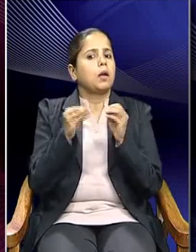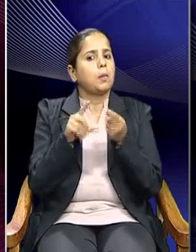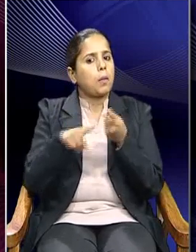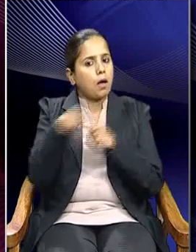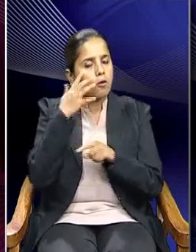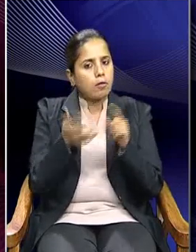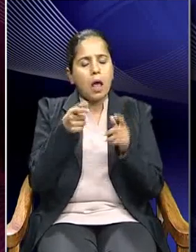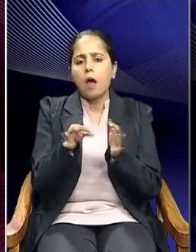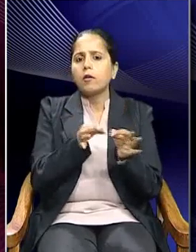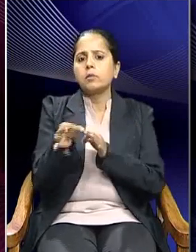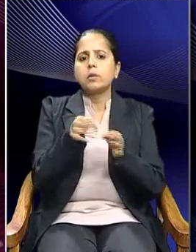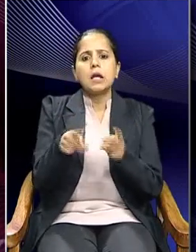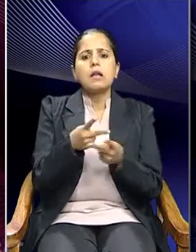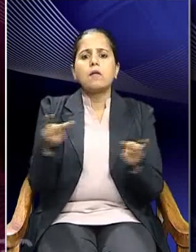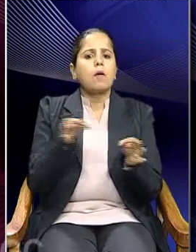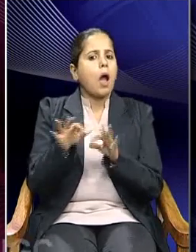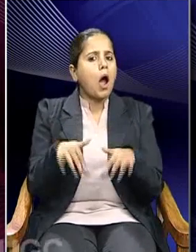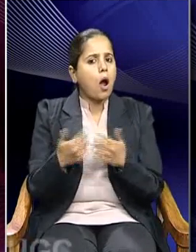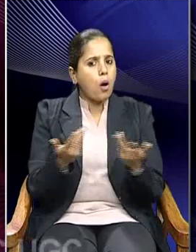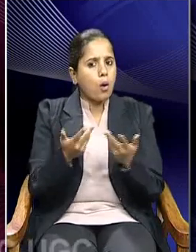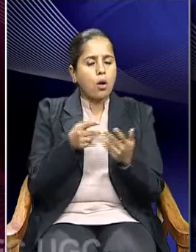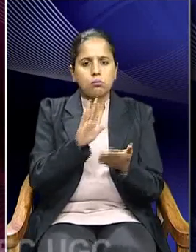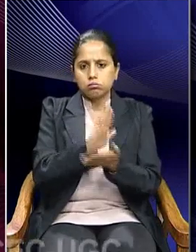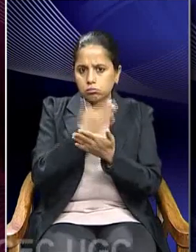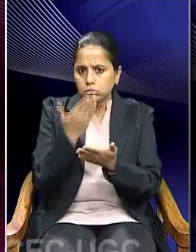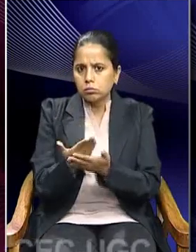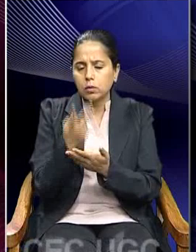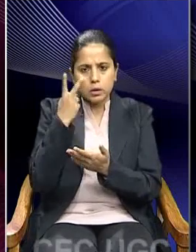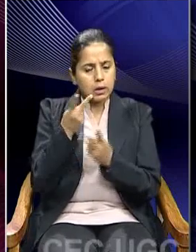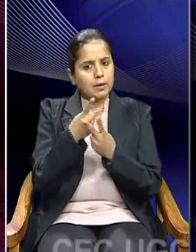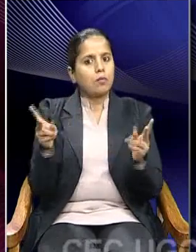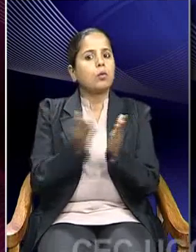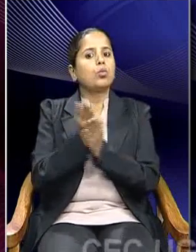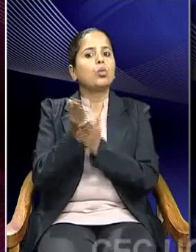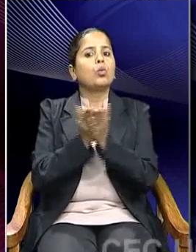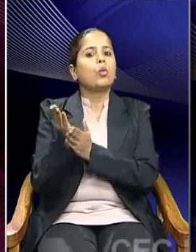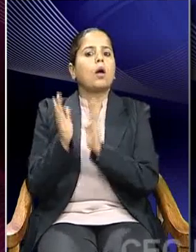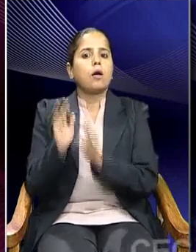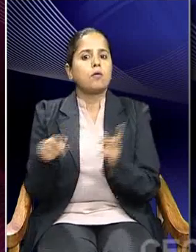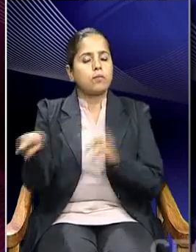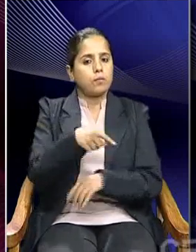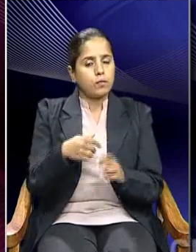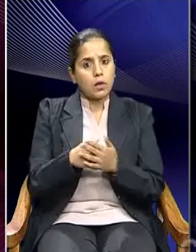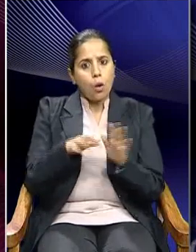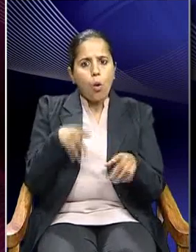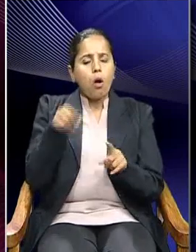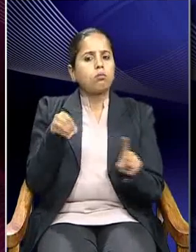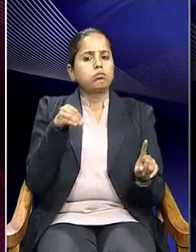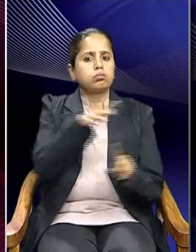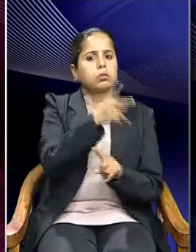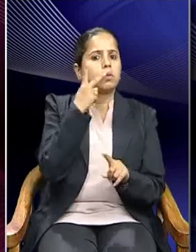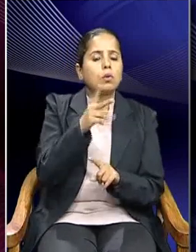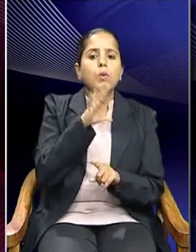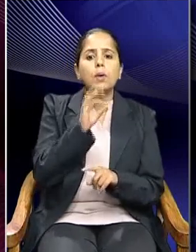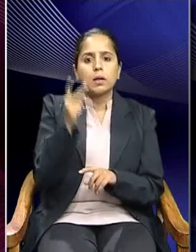of defined differently, interpreted in a different way, and kind of influences